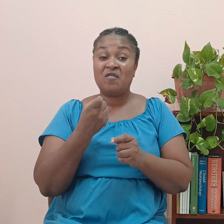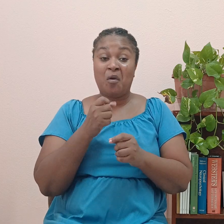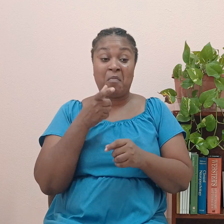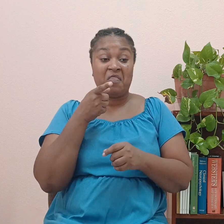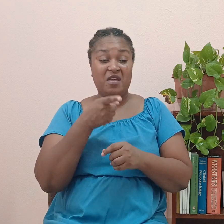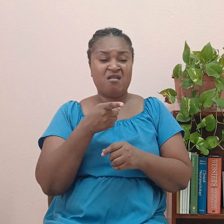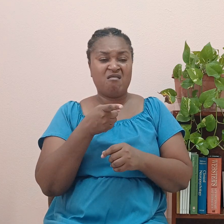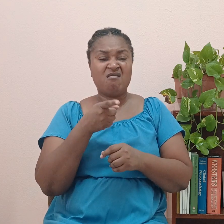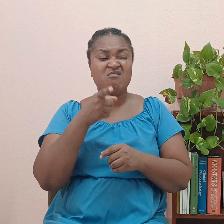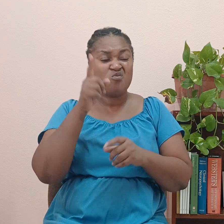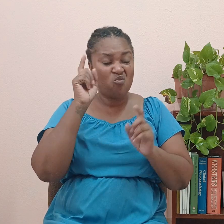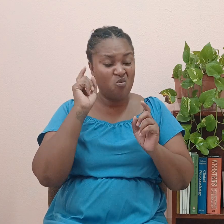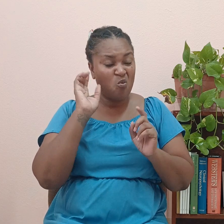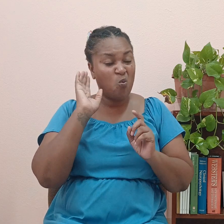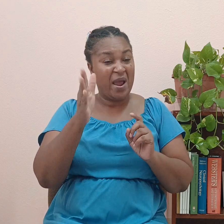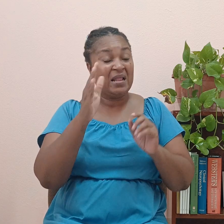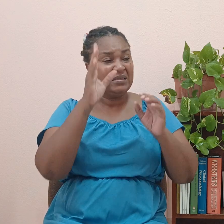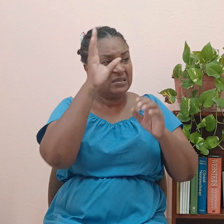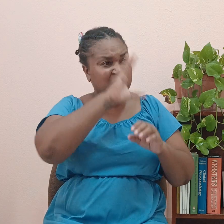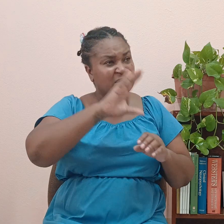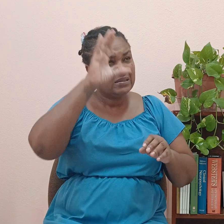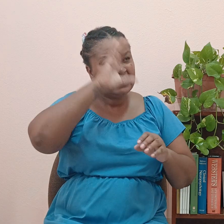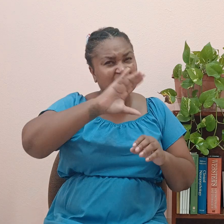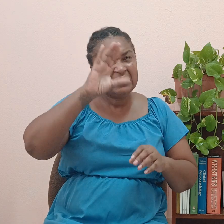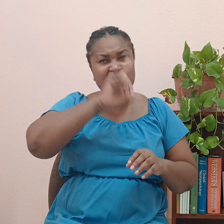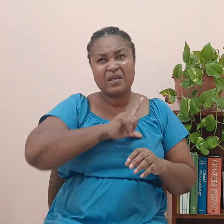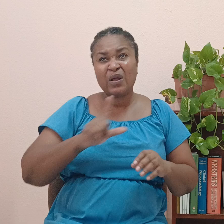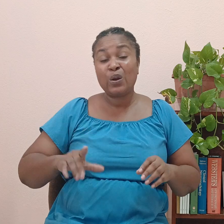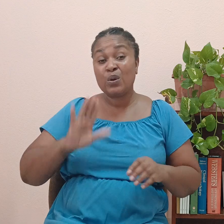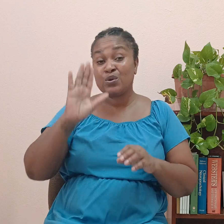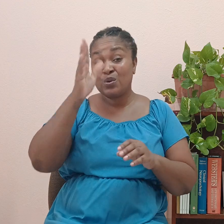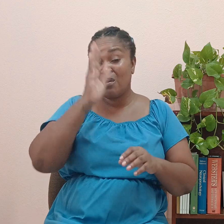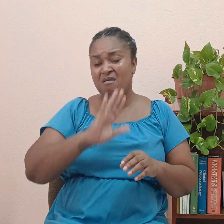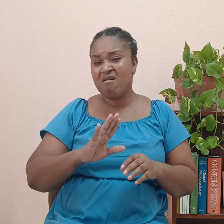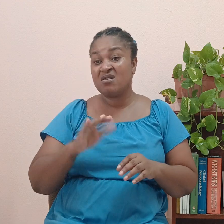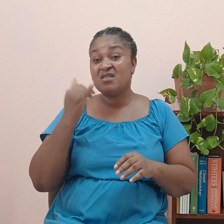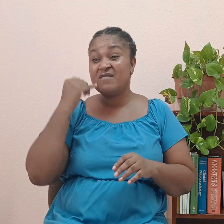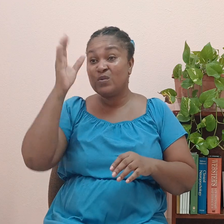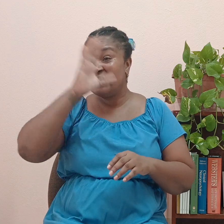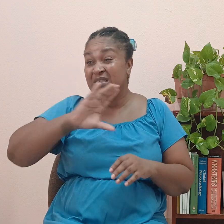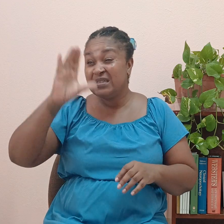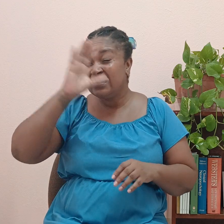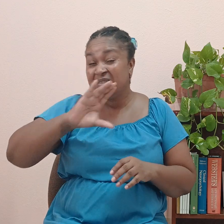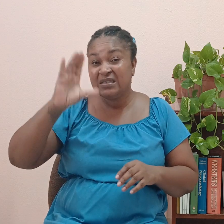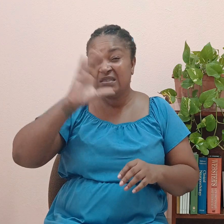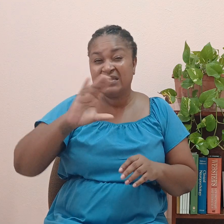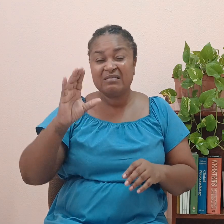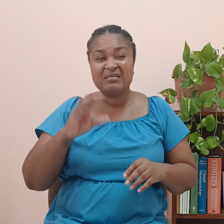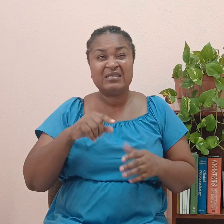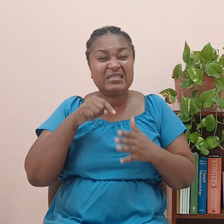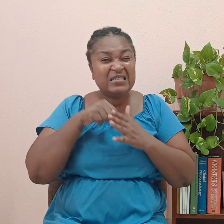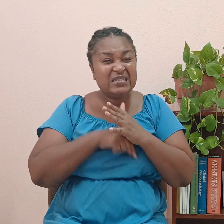God, and you will find Him if you seek Him with all your heart and with all your